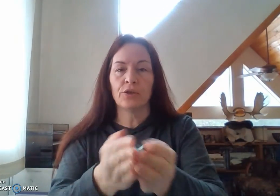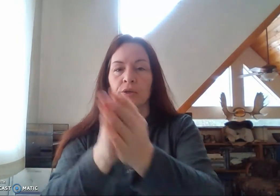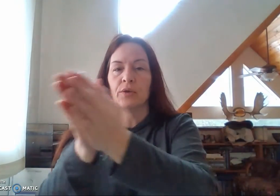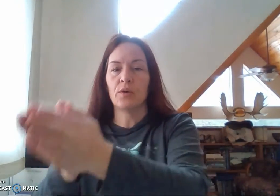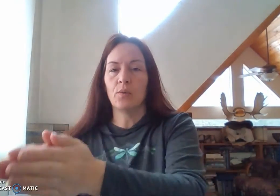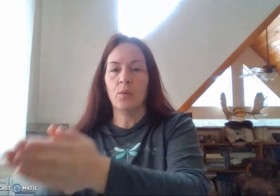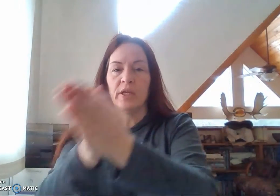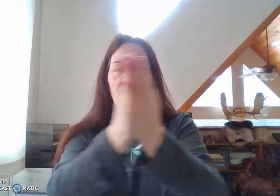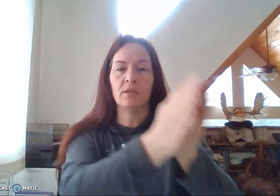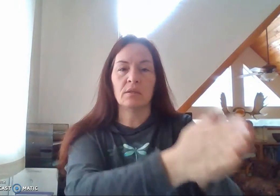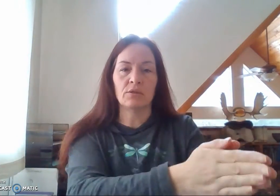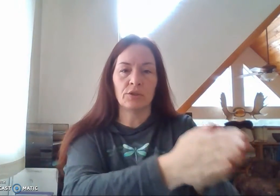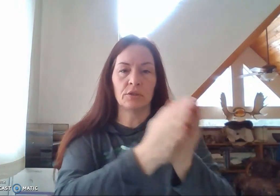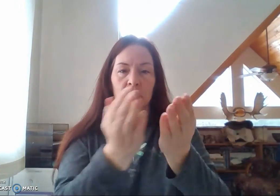Winter, winter.